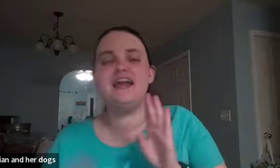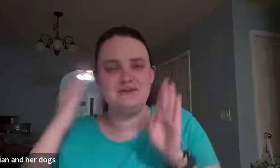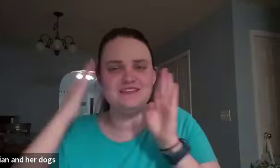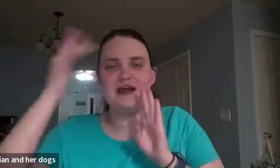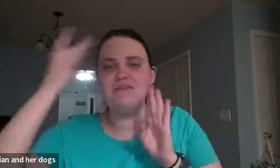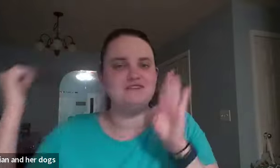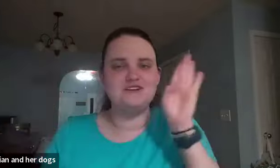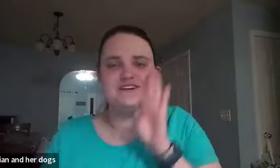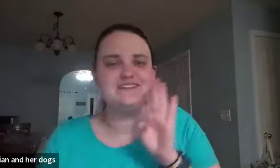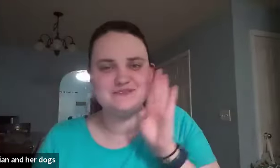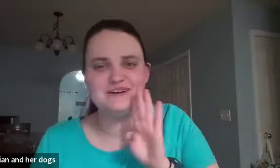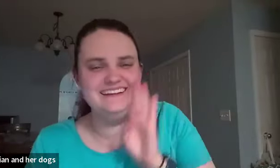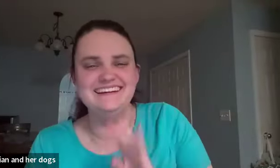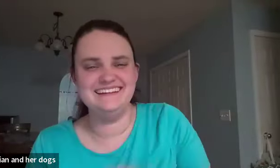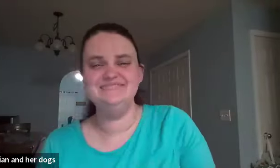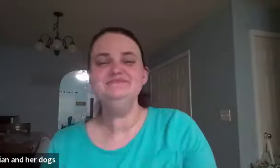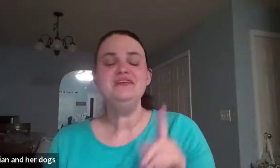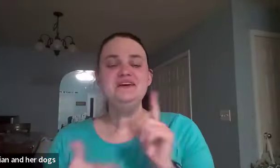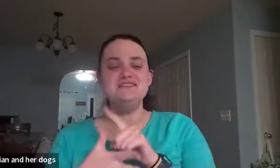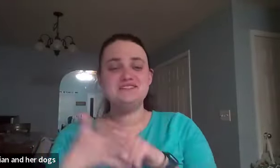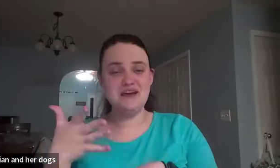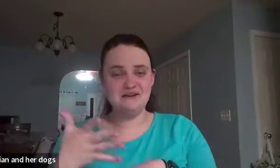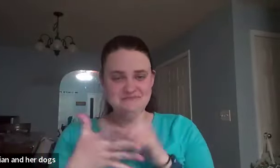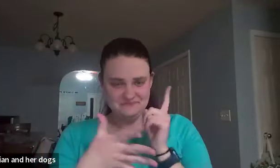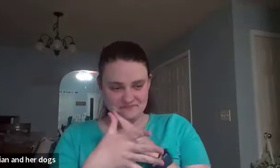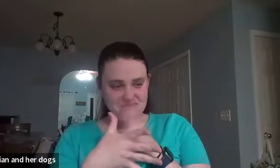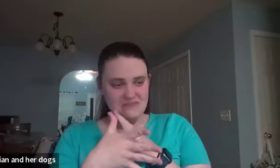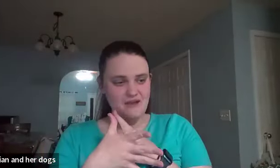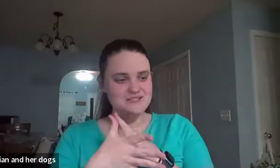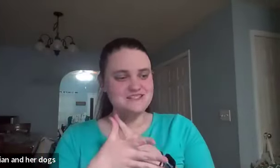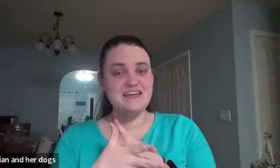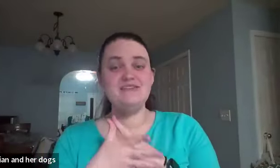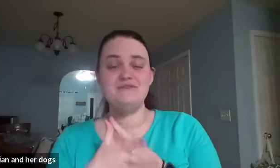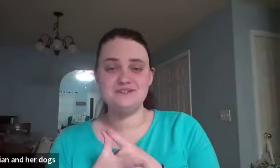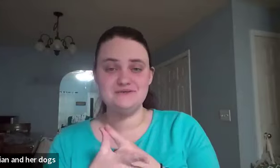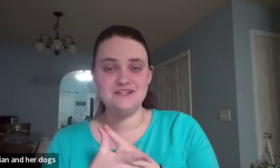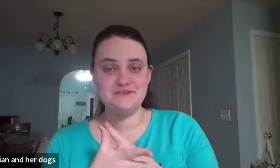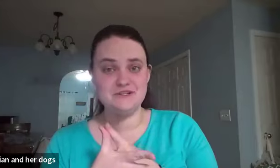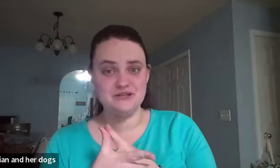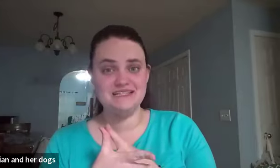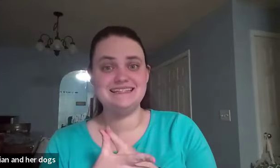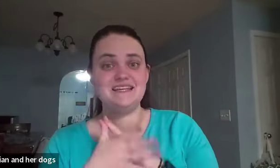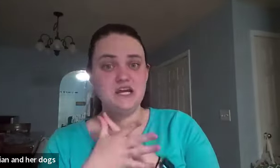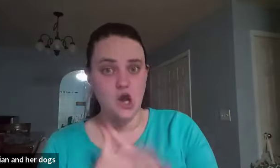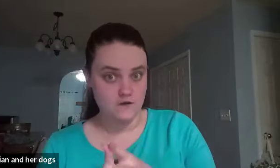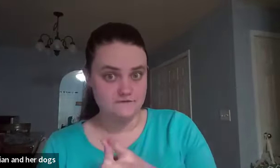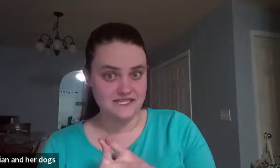I know this one. I'm never gonna forget this one. So, I was gonna say, the first one we're gonna do for the drinks is